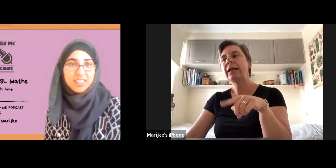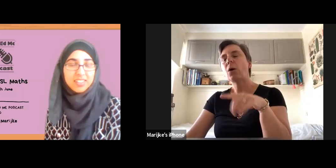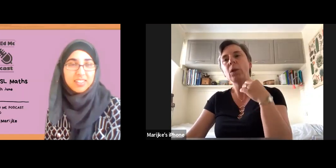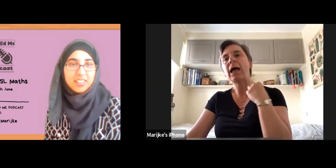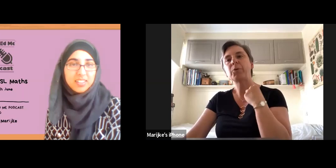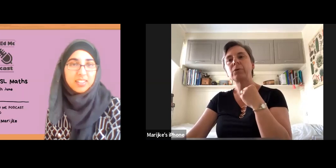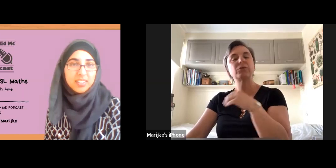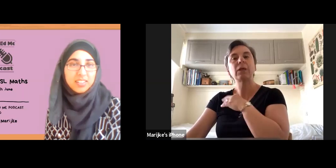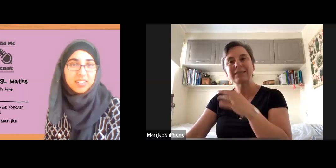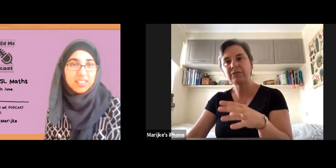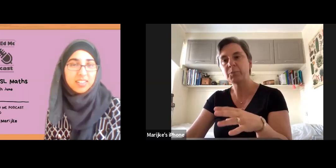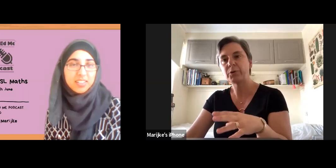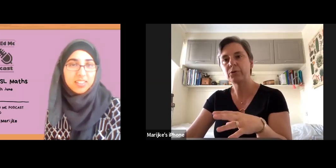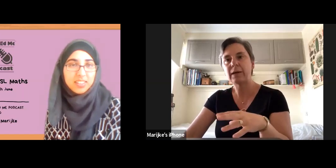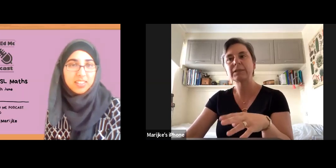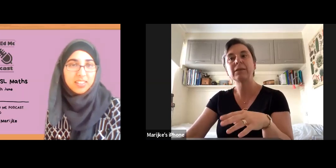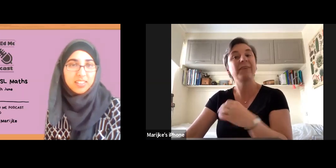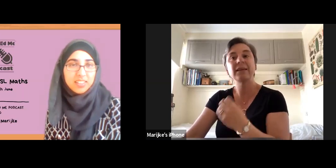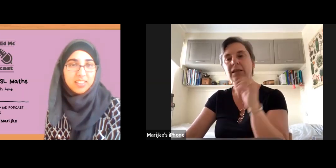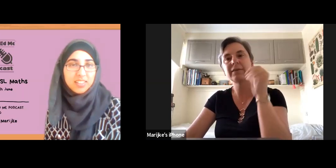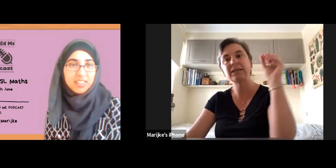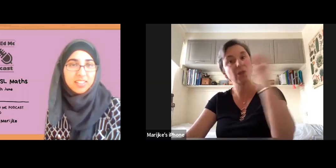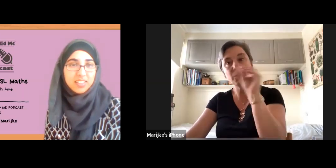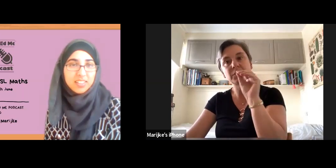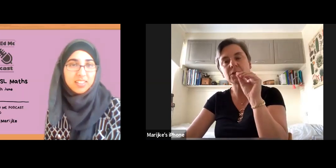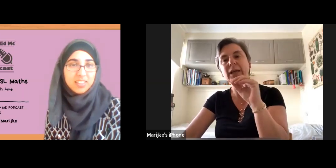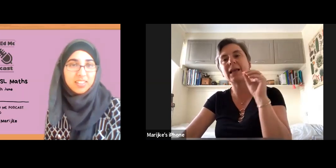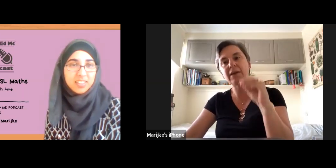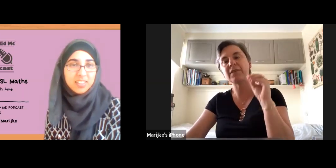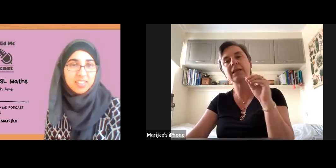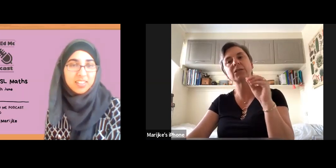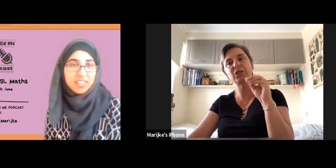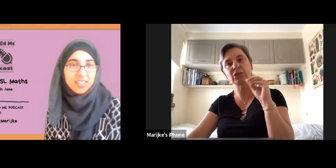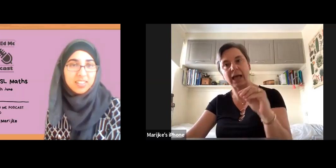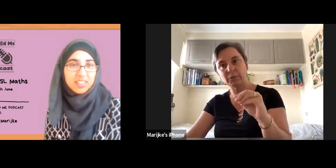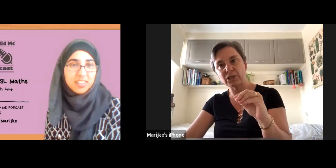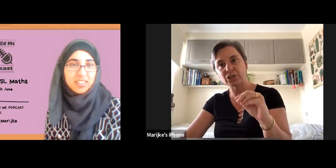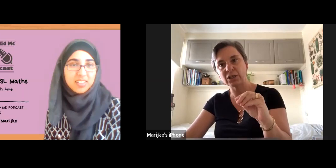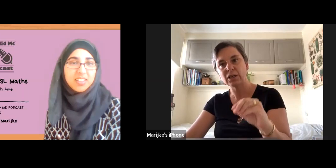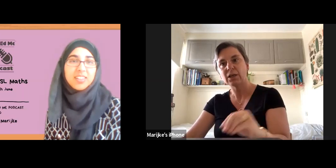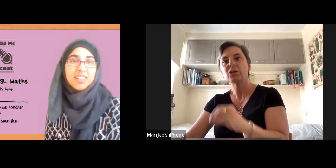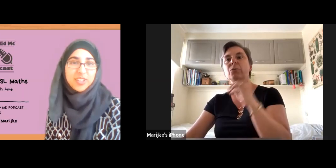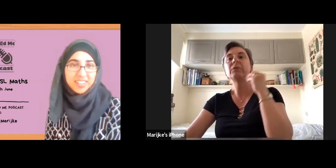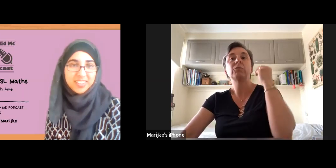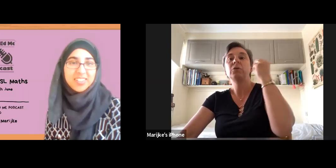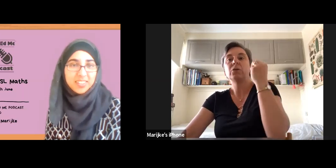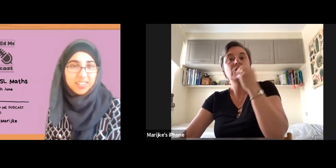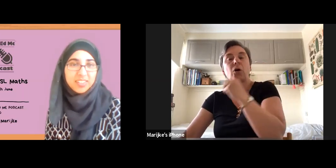all our programs, all our television programs, nothing's dubbed. So we get everything in its original language. Okay. So we were, you constantly